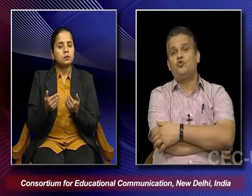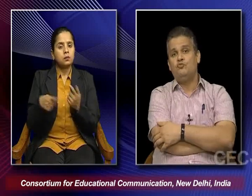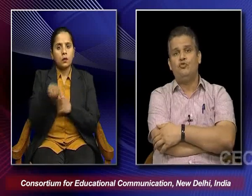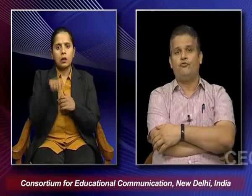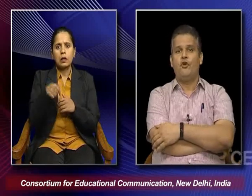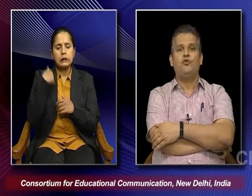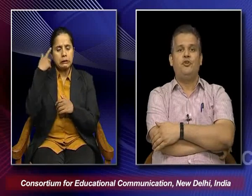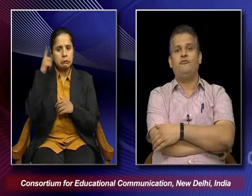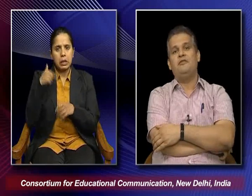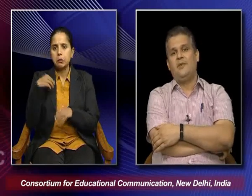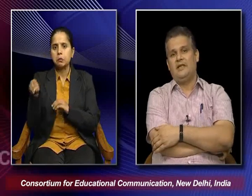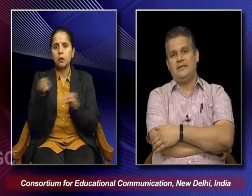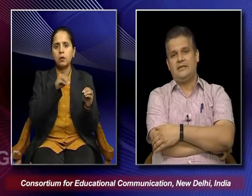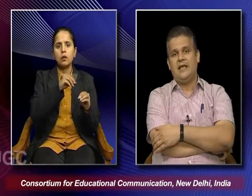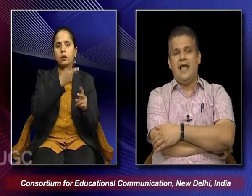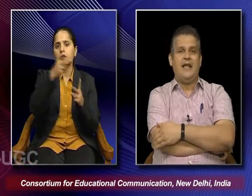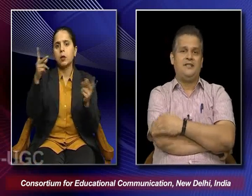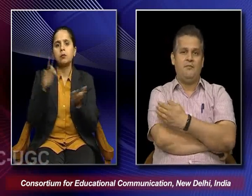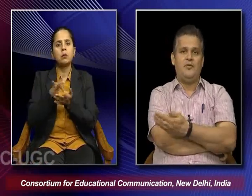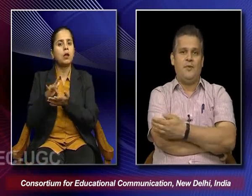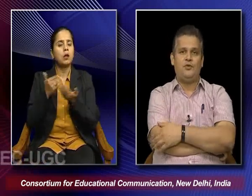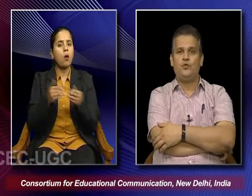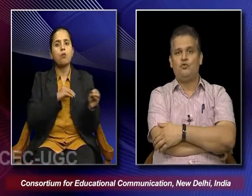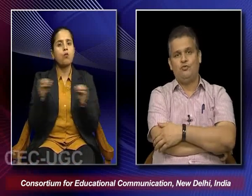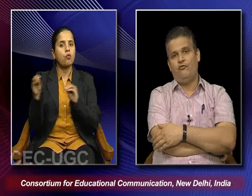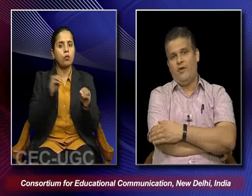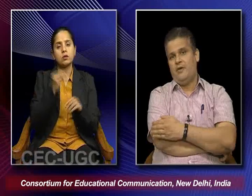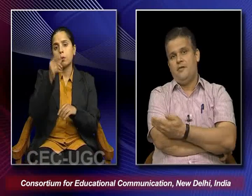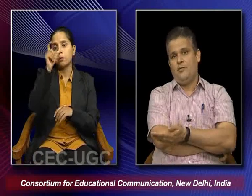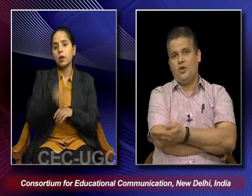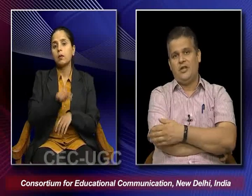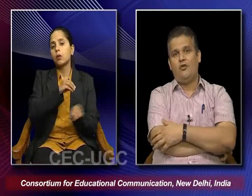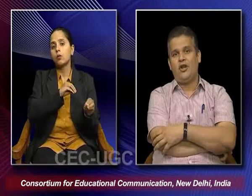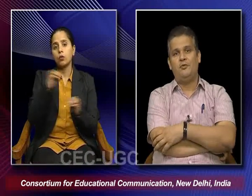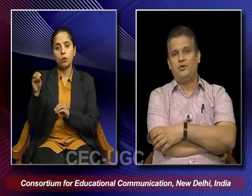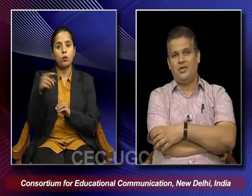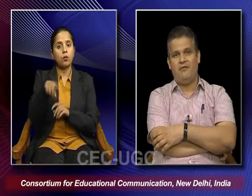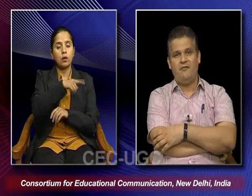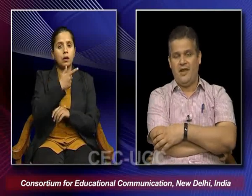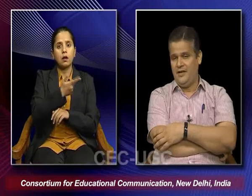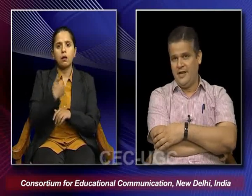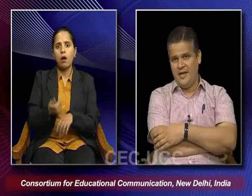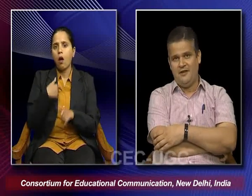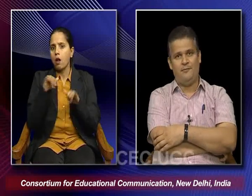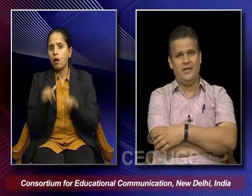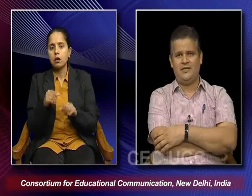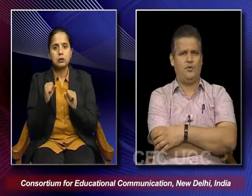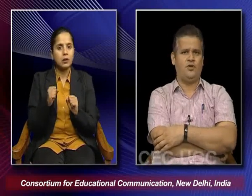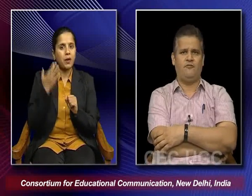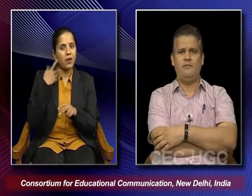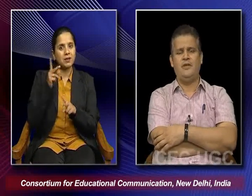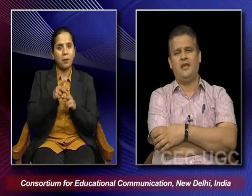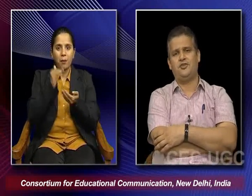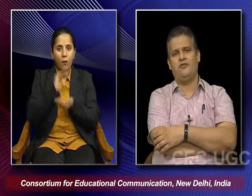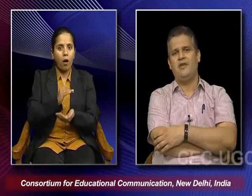forced to move to different places, and some people choose to move because they are not able to survive in their native places because